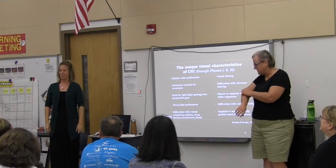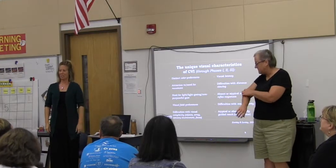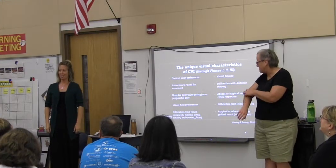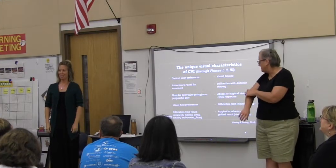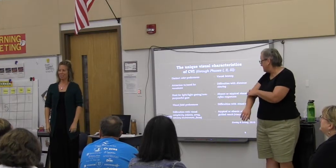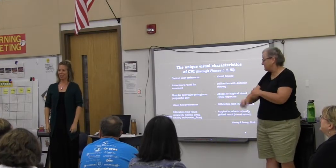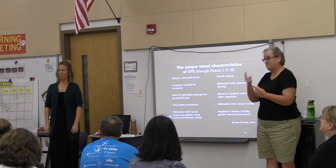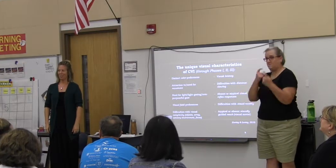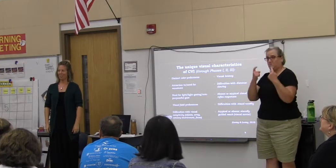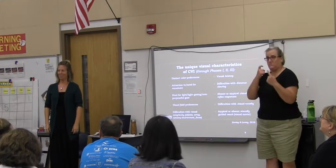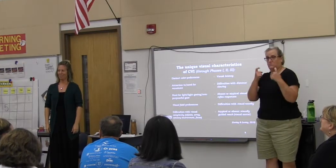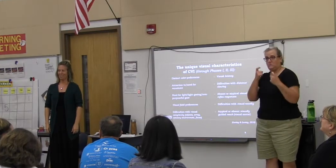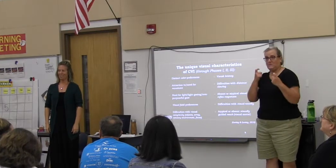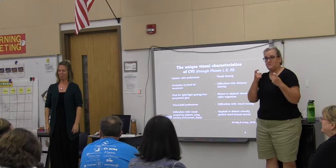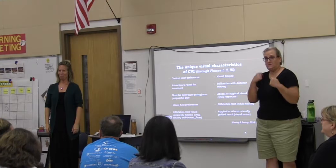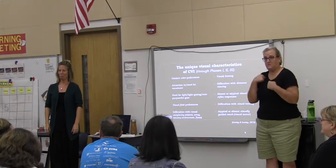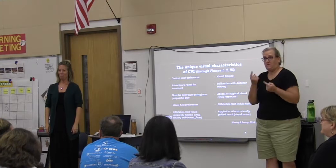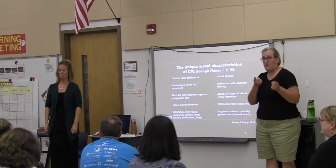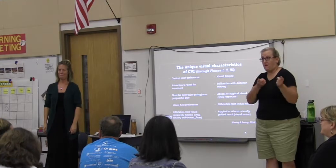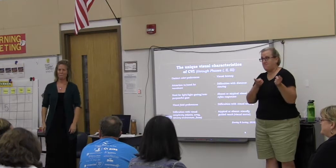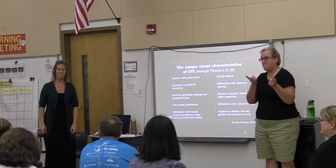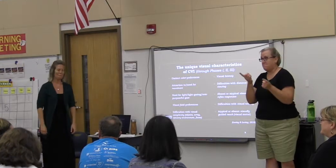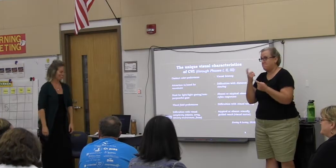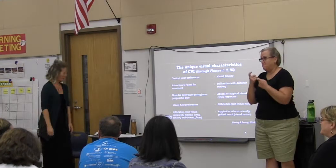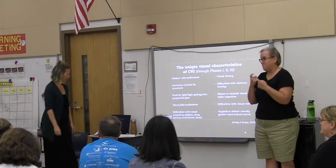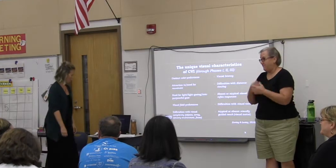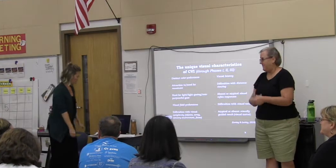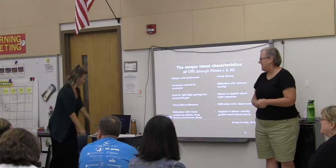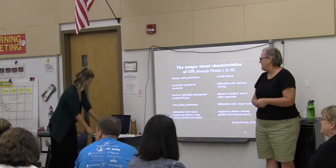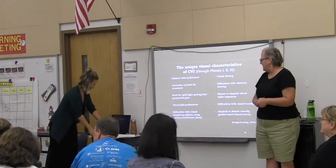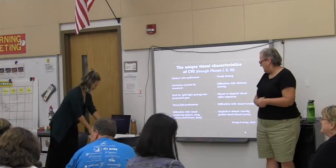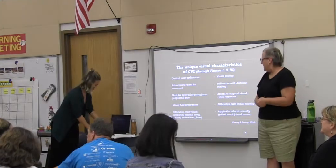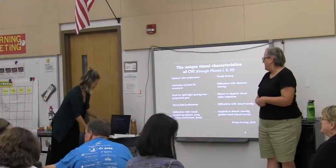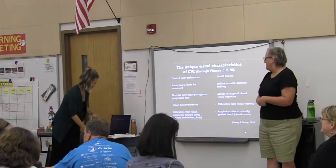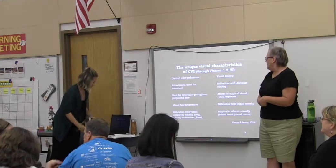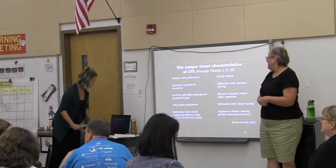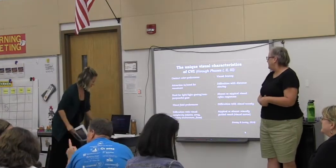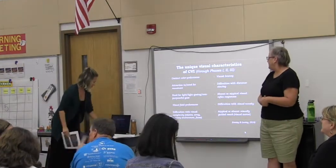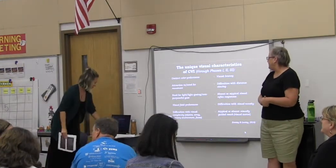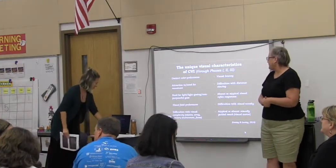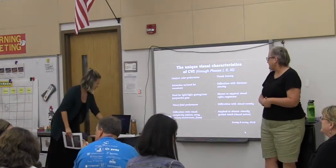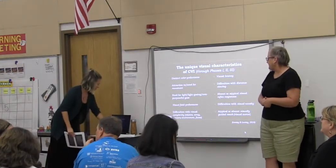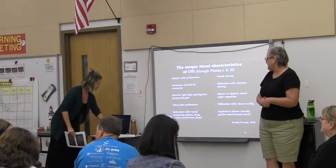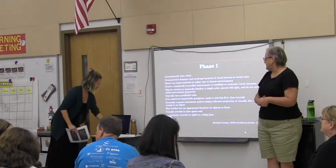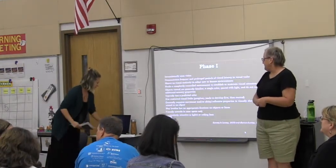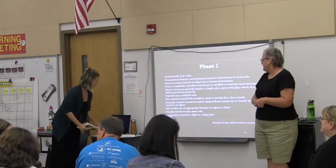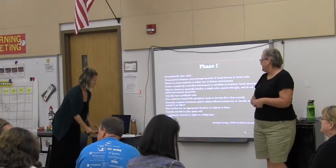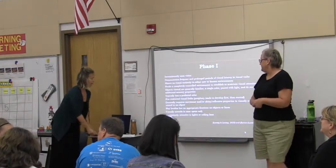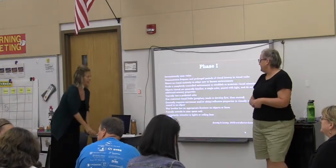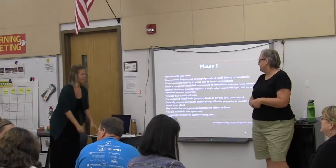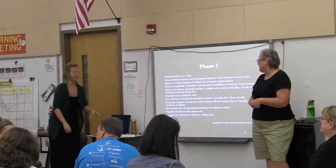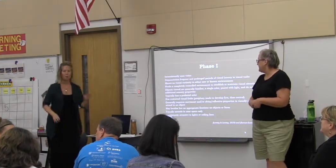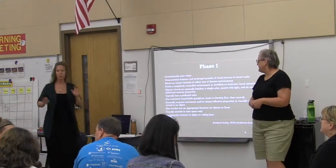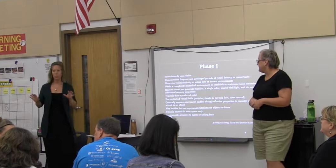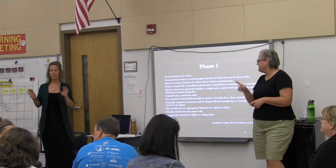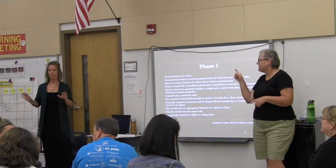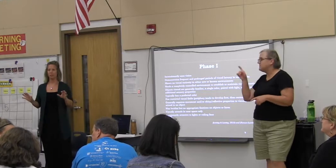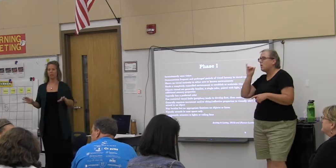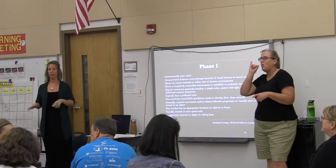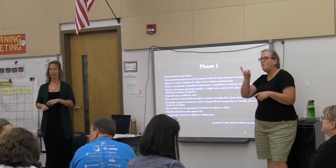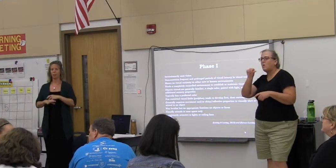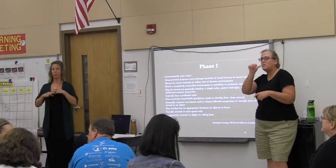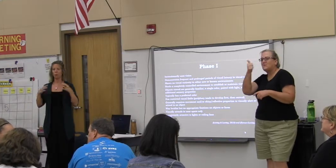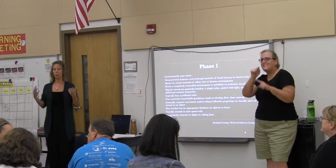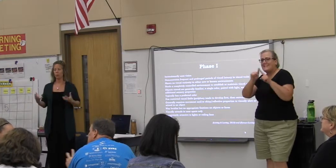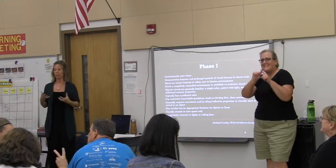Any questions on that right yet? Okay. So like I said, those are the 10